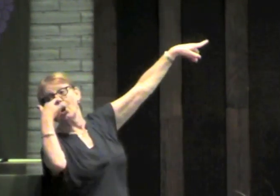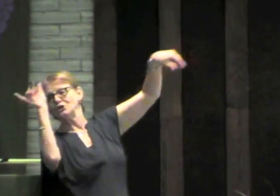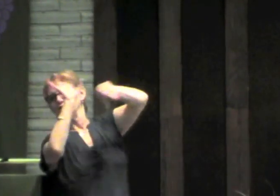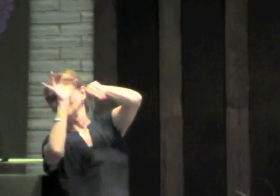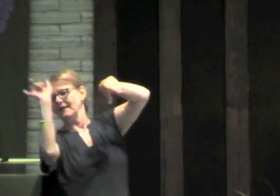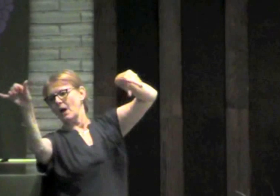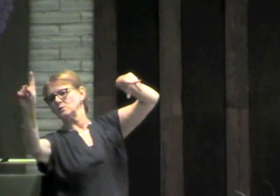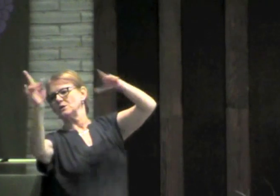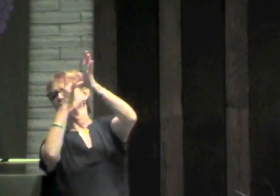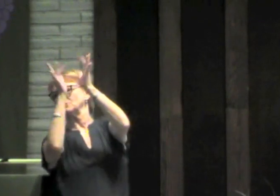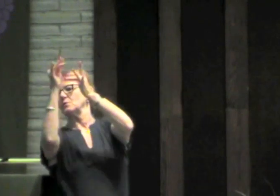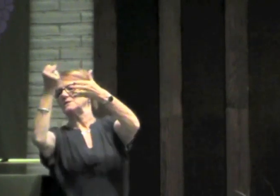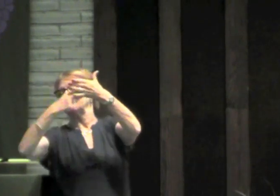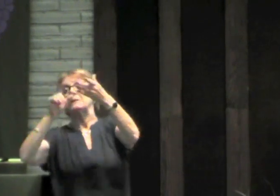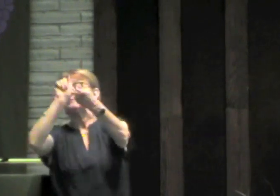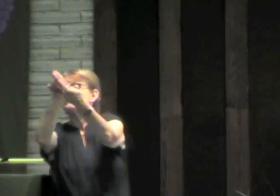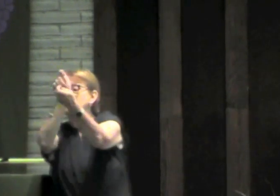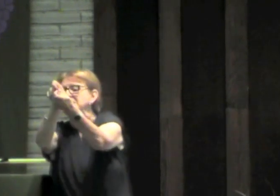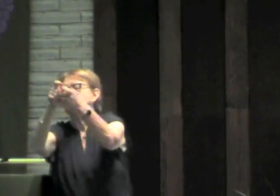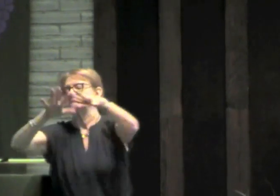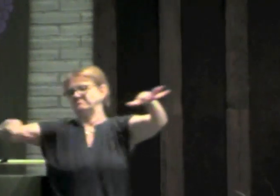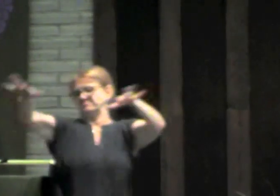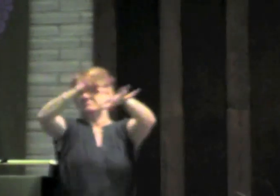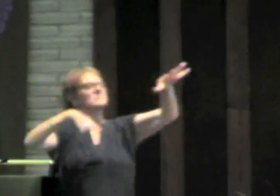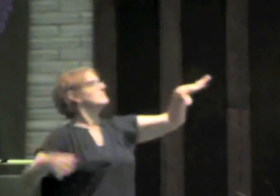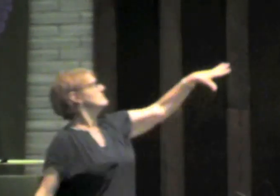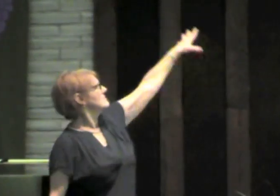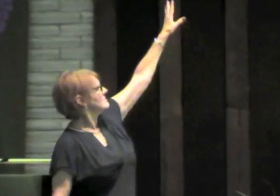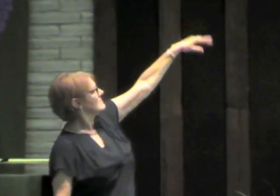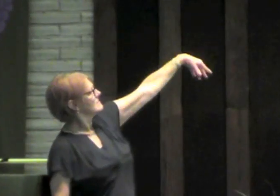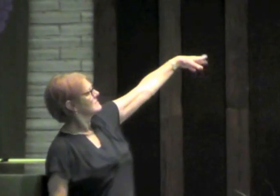community there. This is the church where Jesus came in.